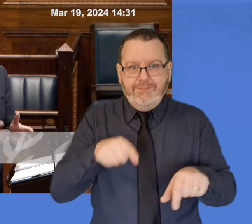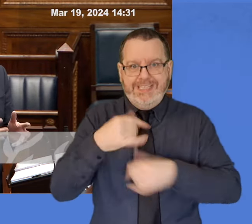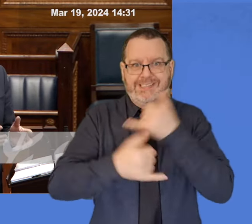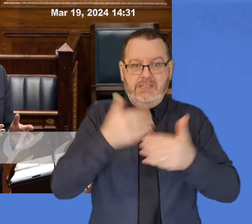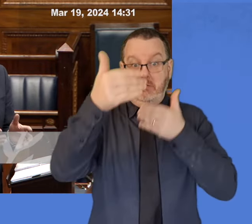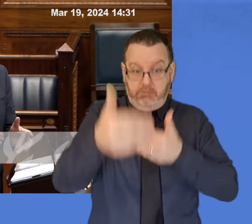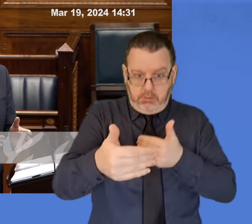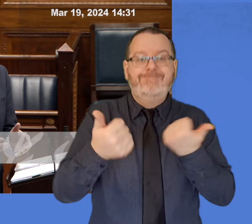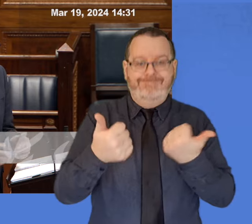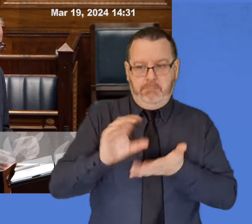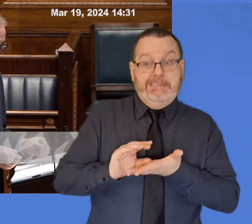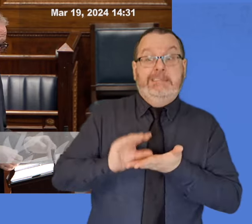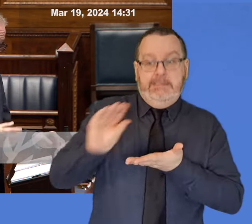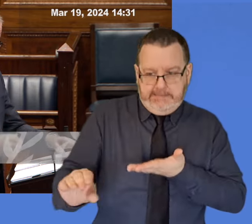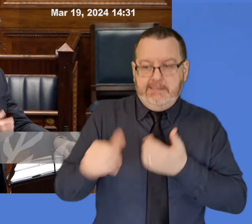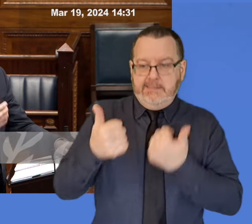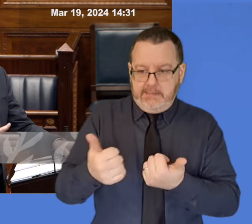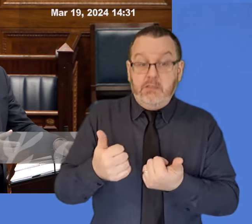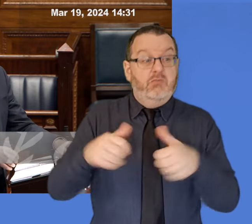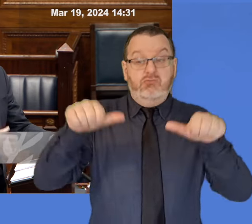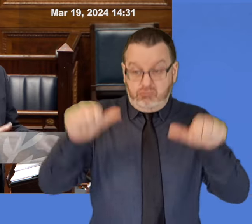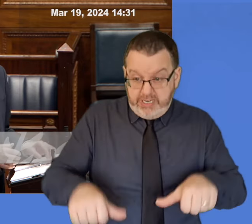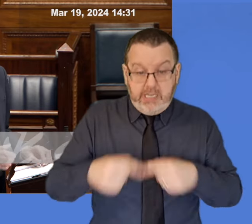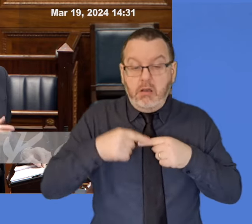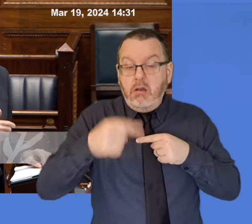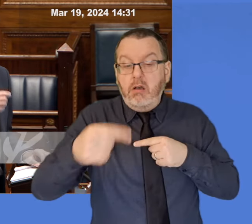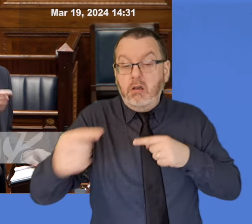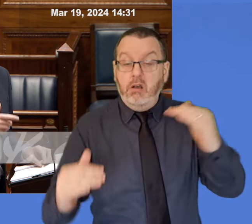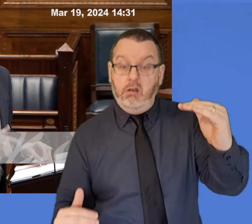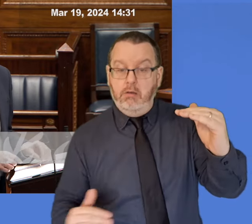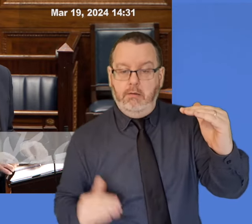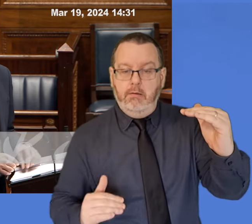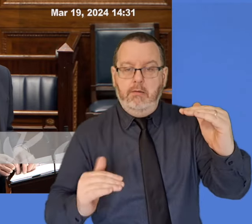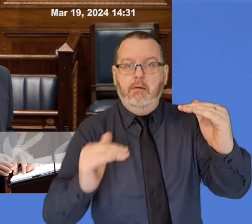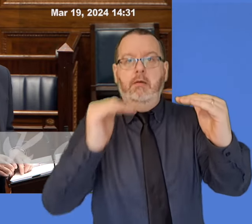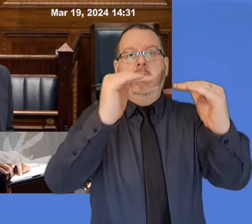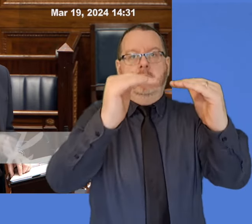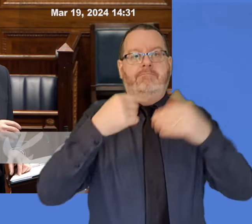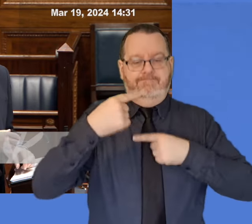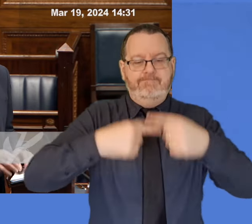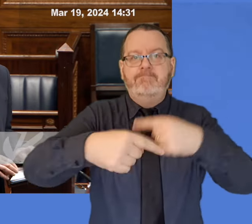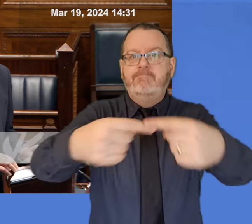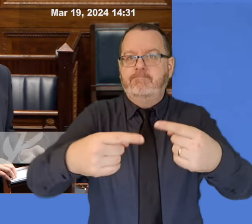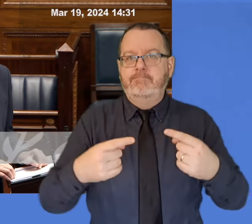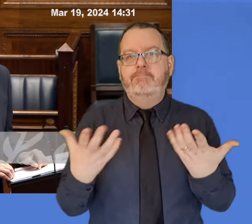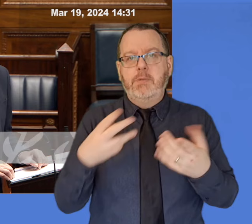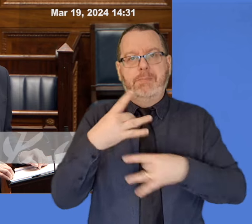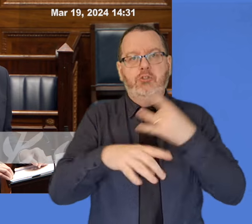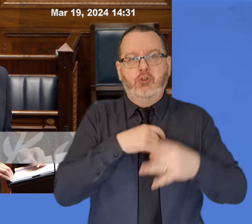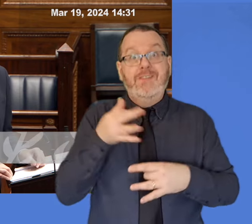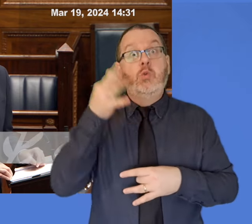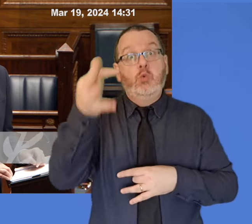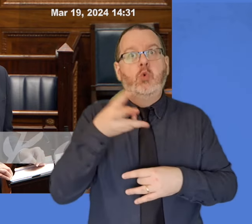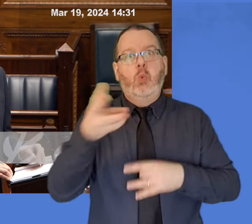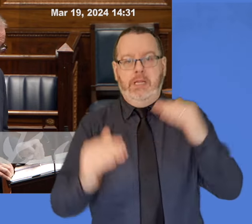to try and give people some support and agree together to set that trajectory for future years in terms of aligning that with